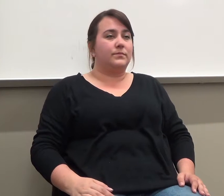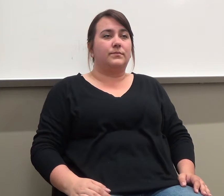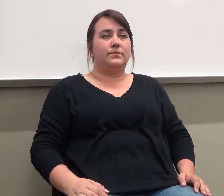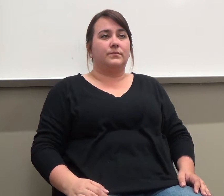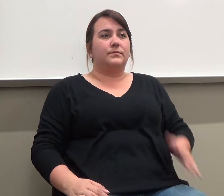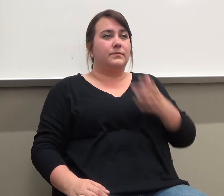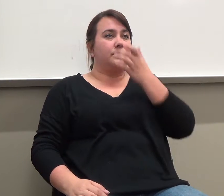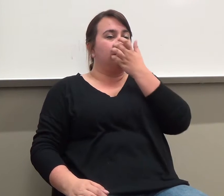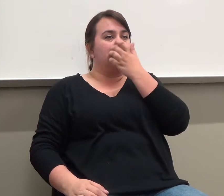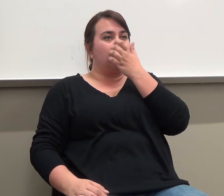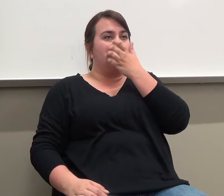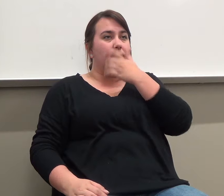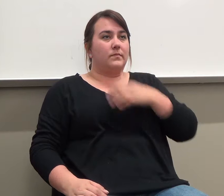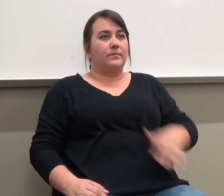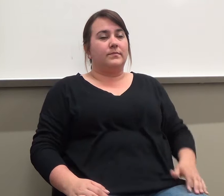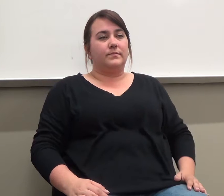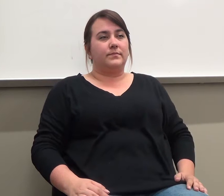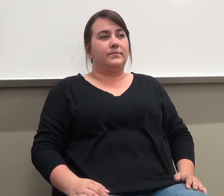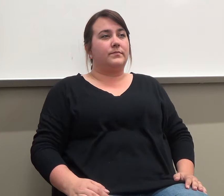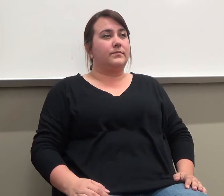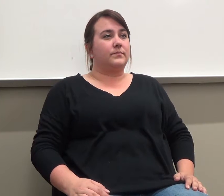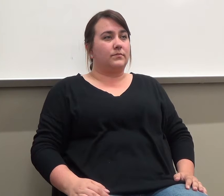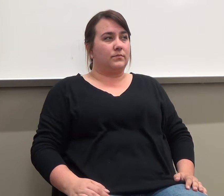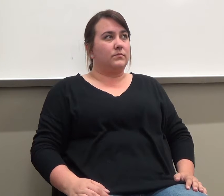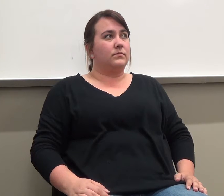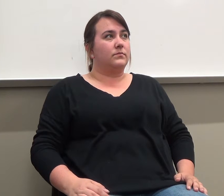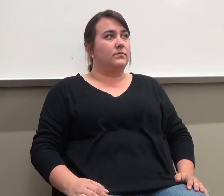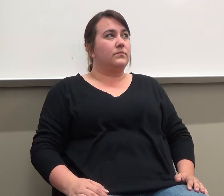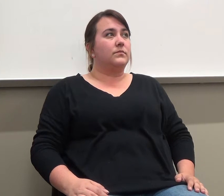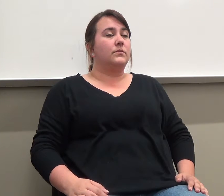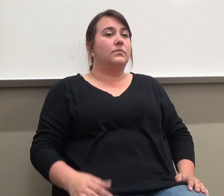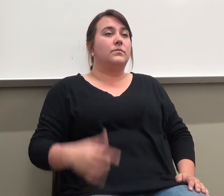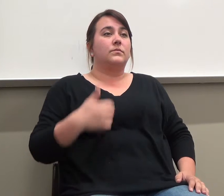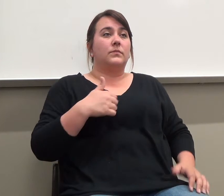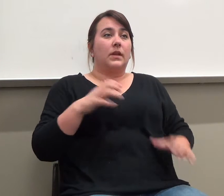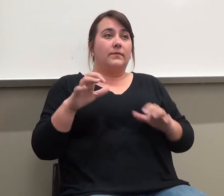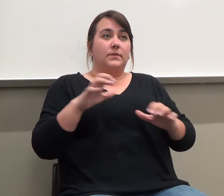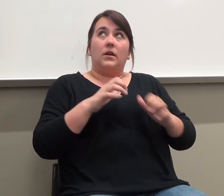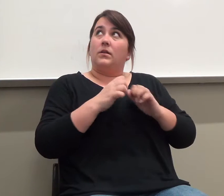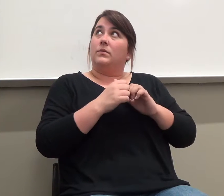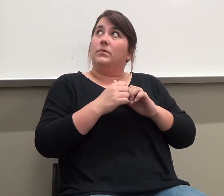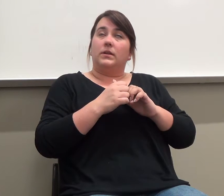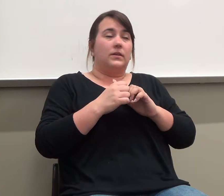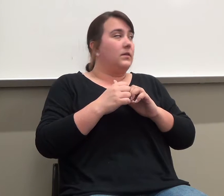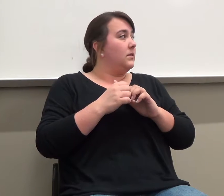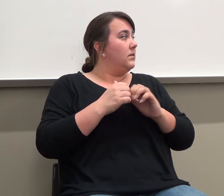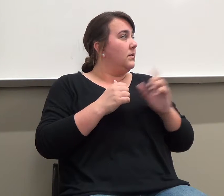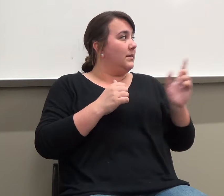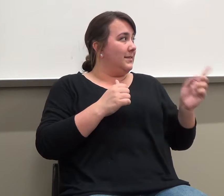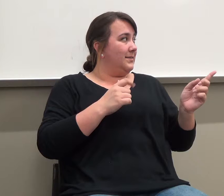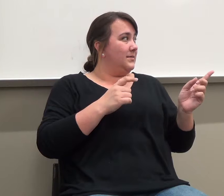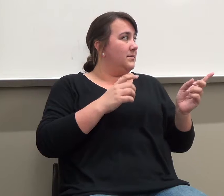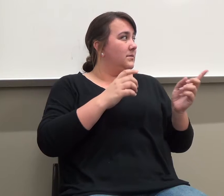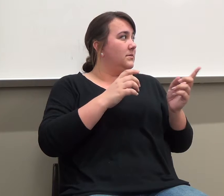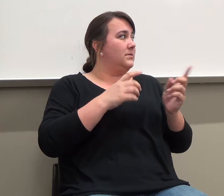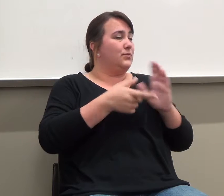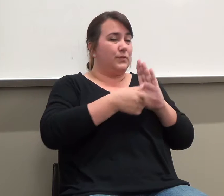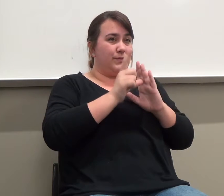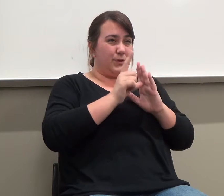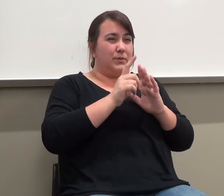The subject must agree with the verbs. Okay, so what I've done on this is, I admit this is a little pokey, and I have to admit to